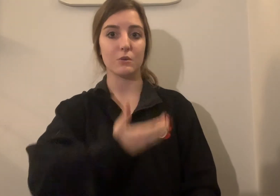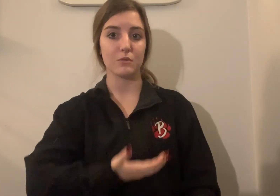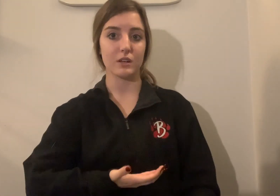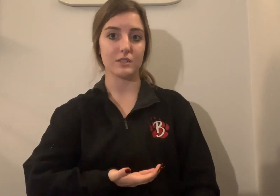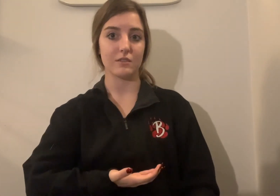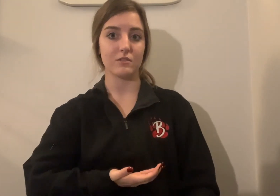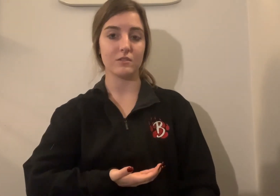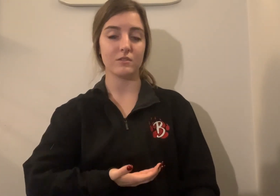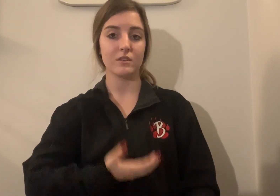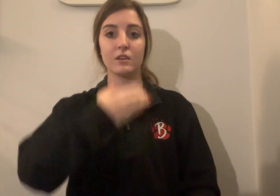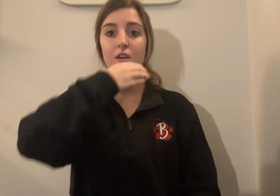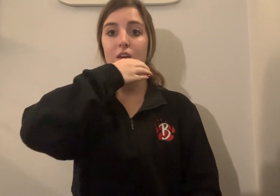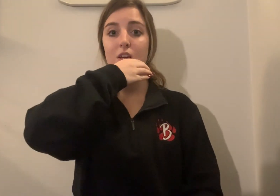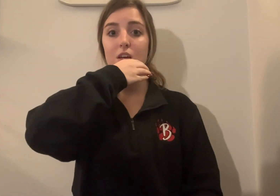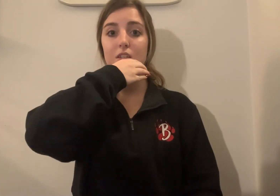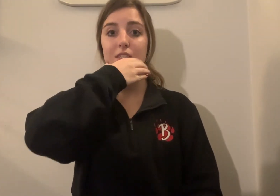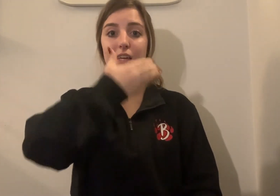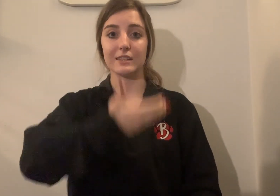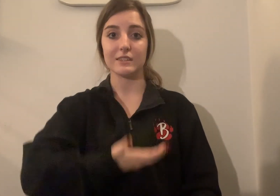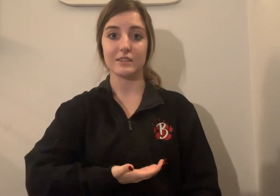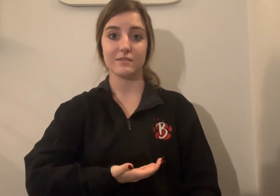bring it down. Santa.